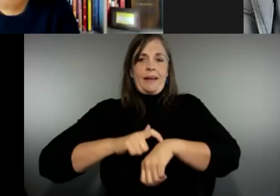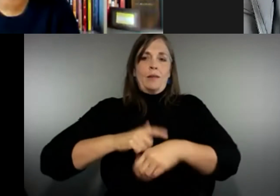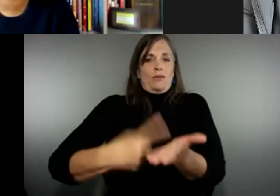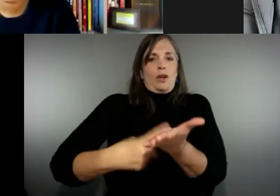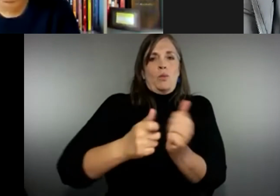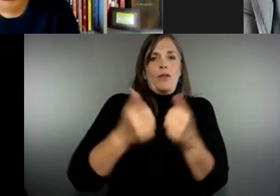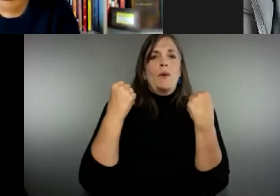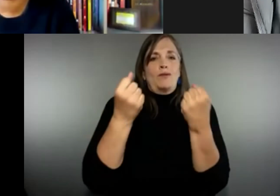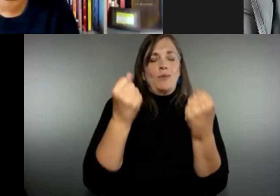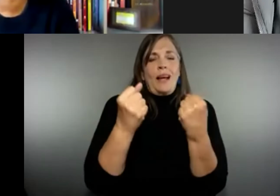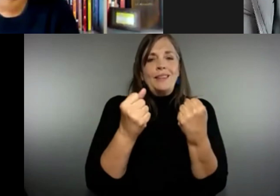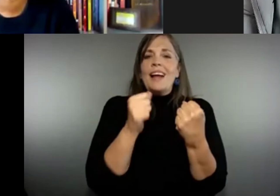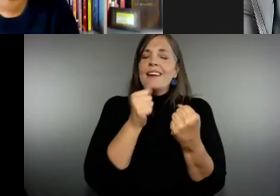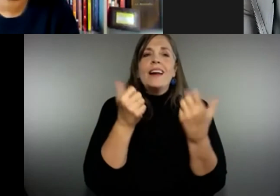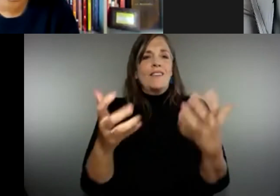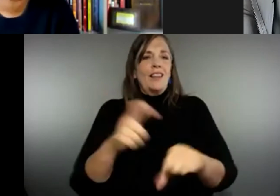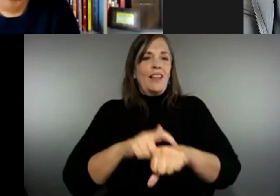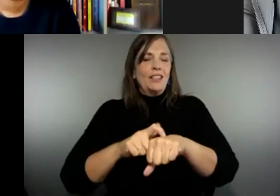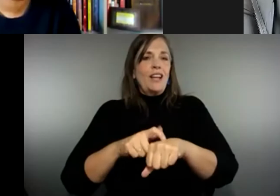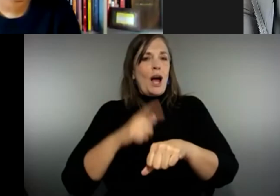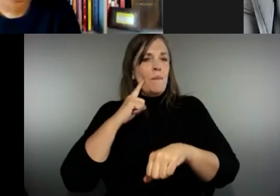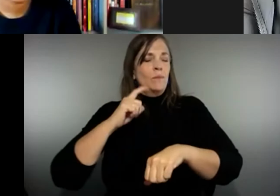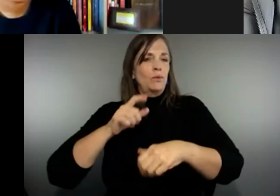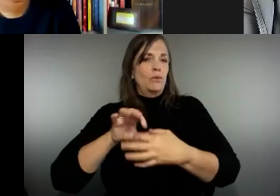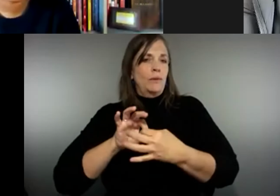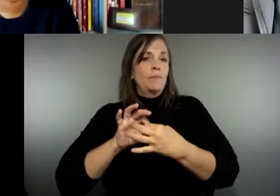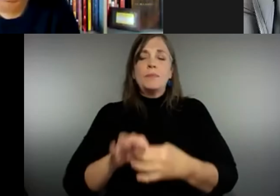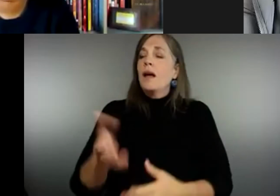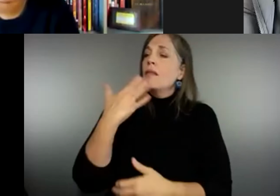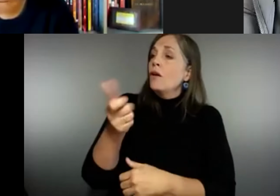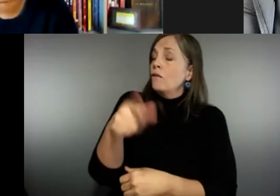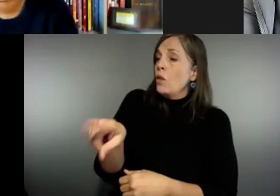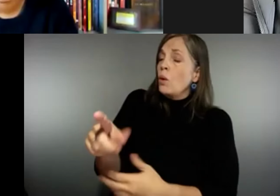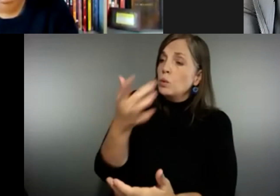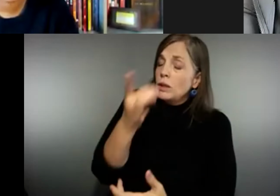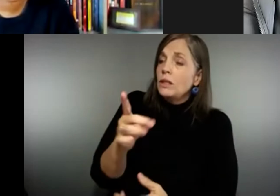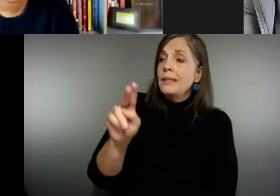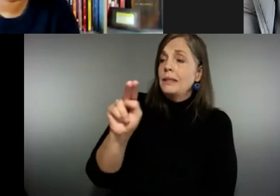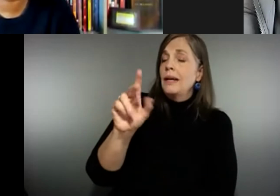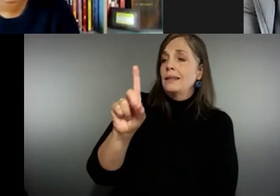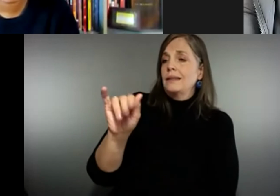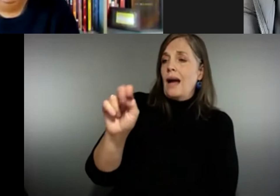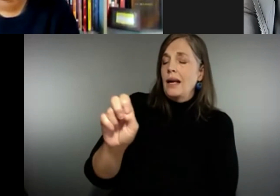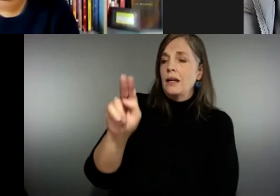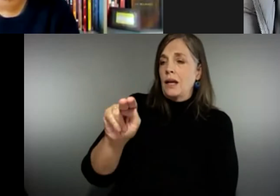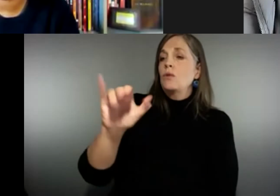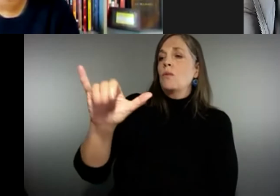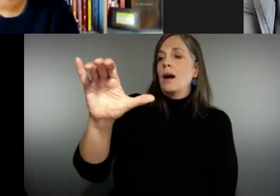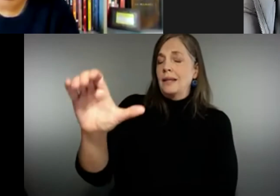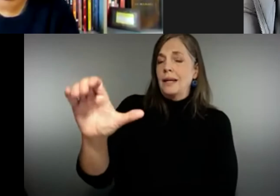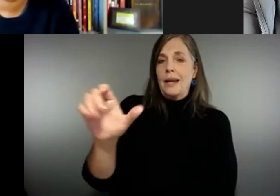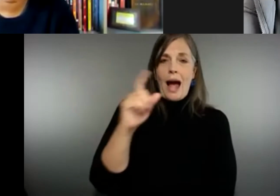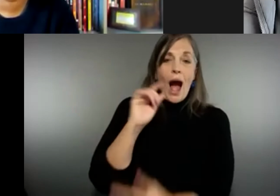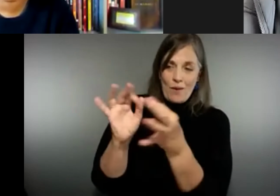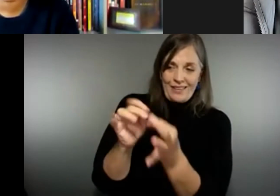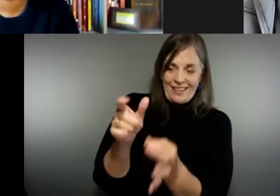thank you so much for joining us for those who are interested in more they can go to your website at diane nyc i i will say your t